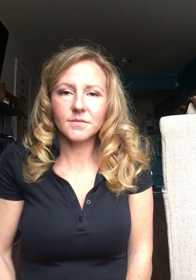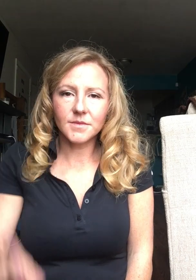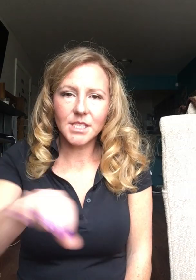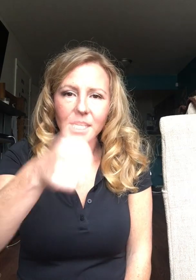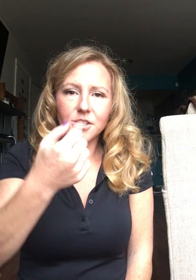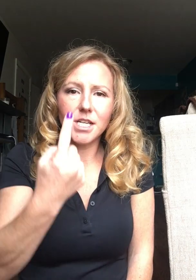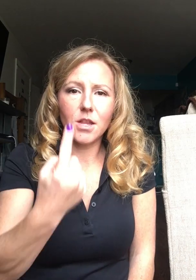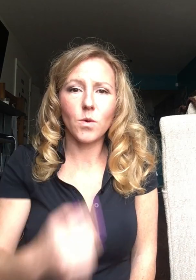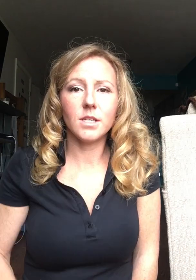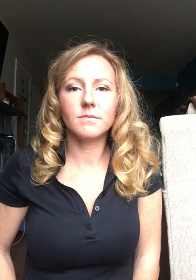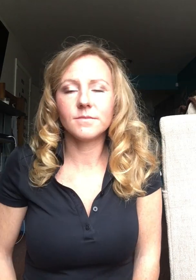Here's another one.